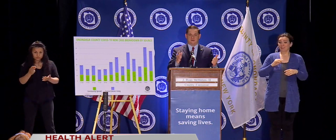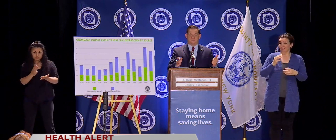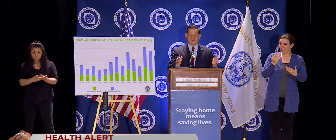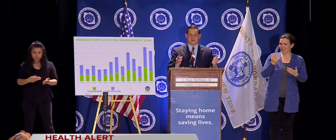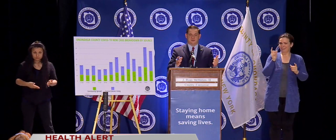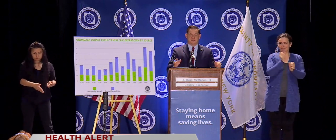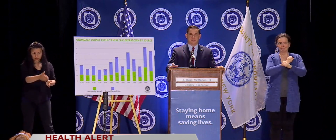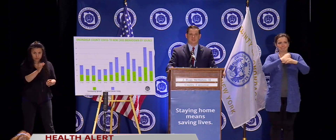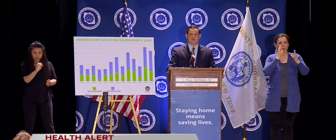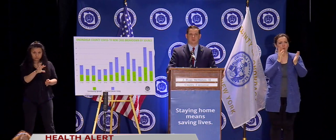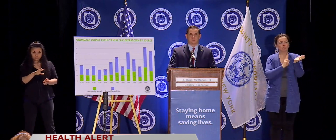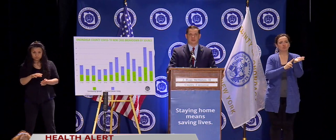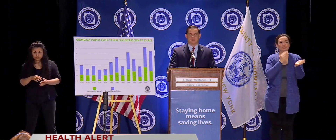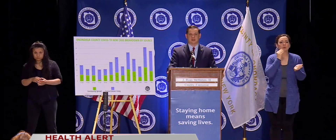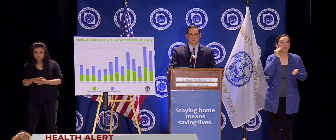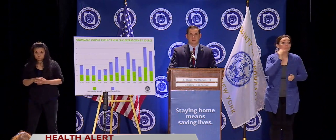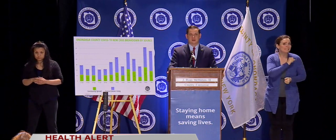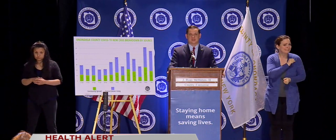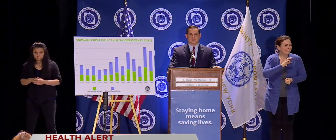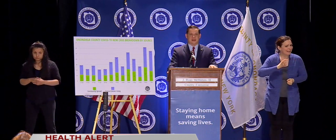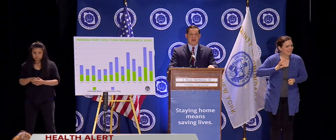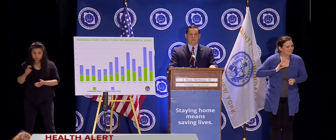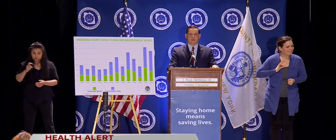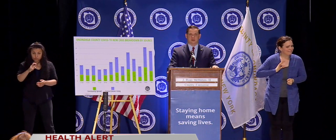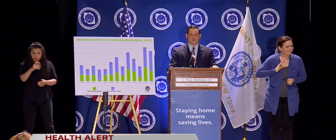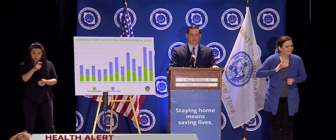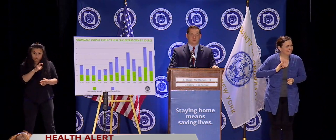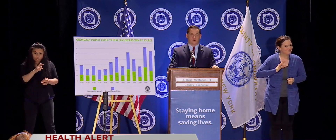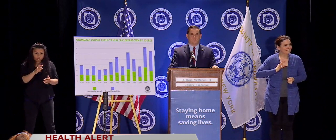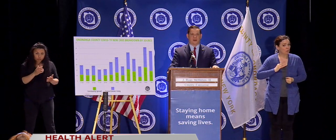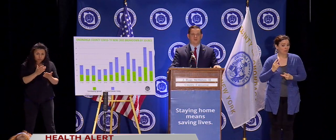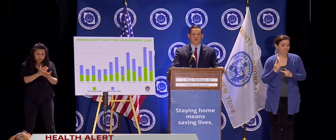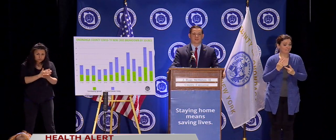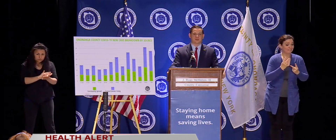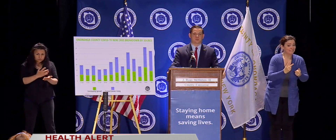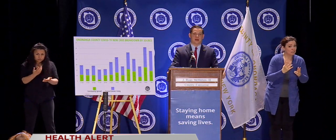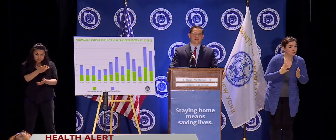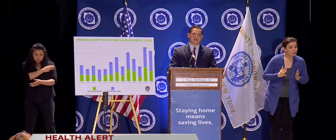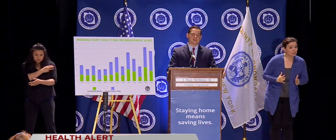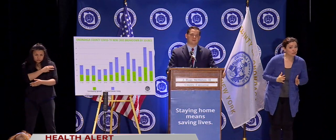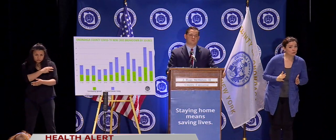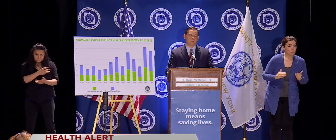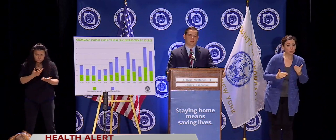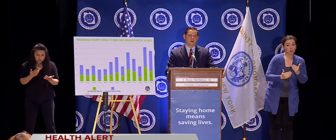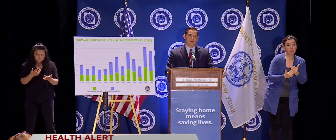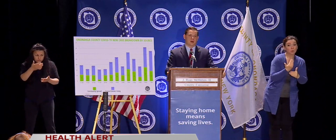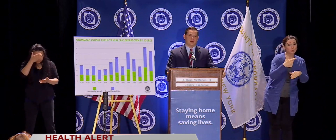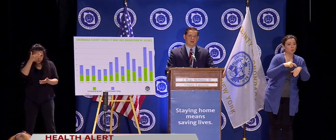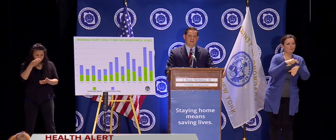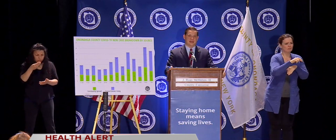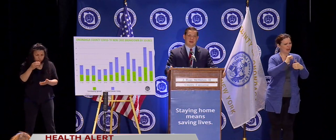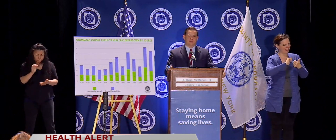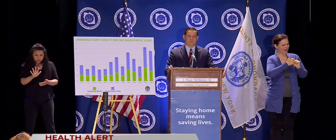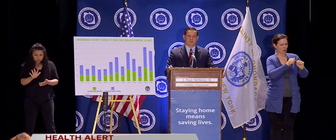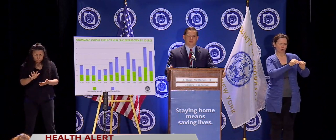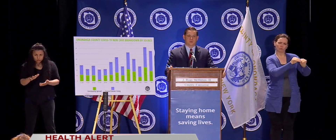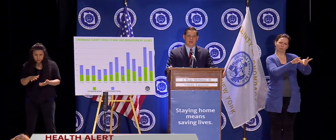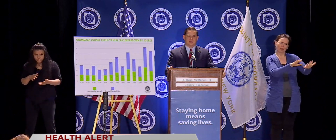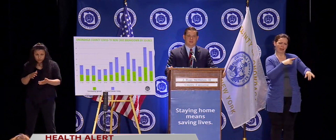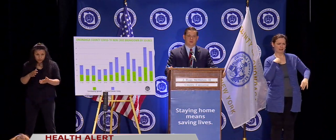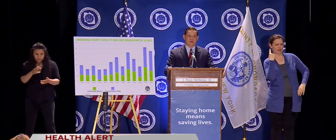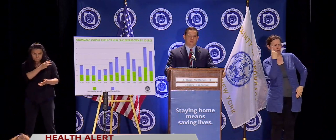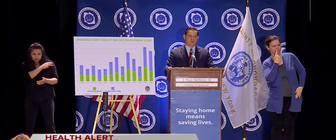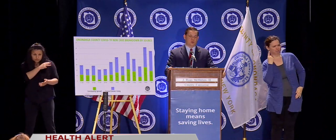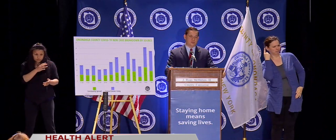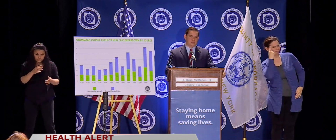cutting off visitation from the beginning? This didn't happen in the first 4 or 5 weeks of this process. It has happened because we